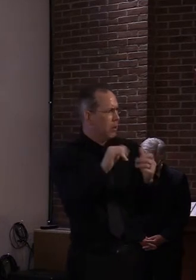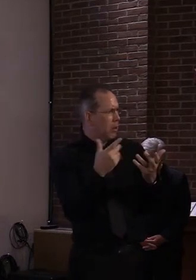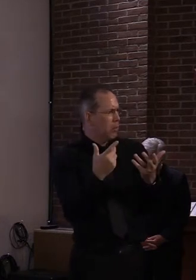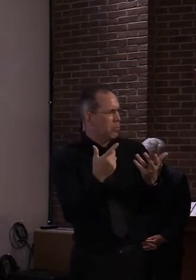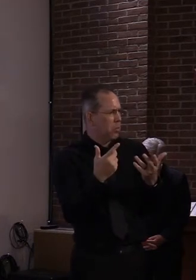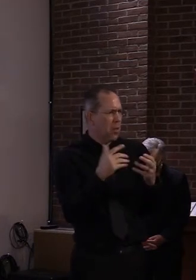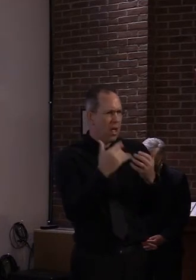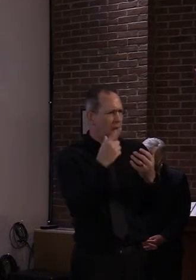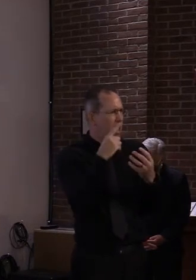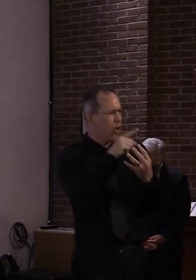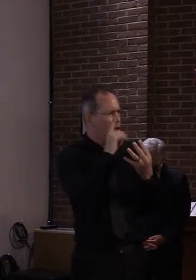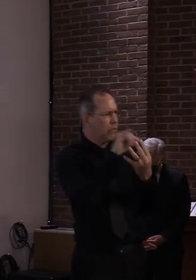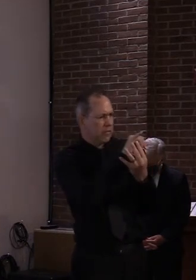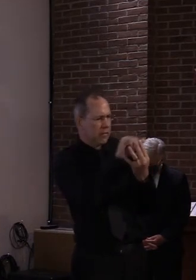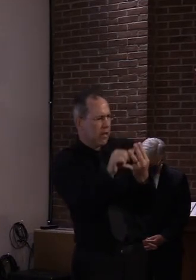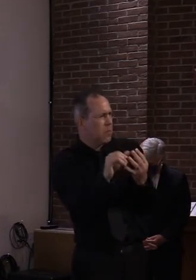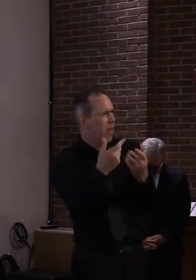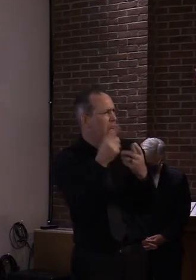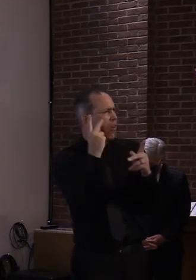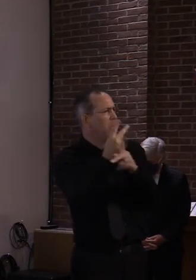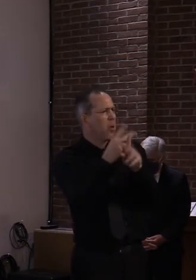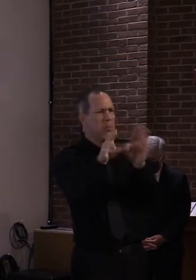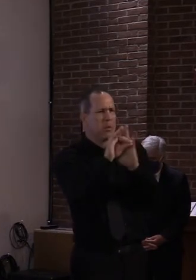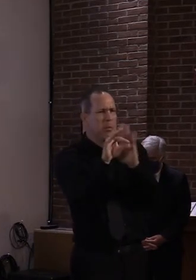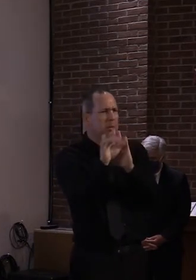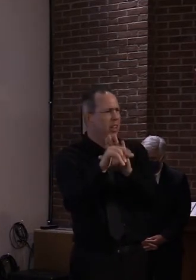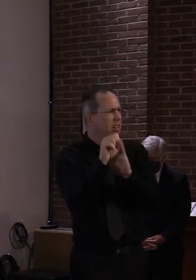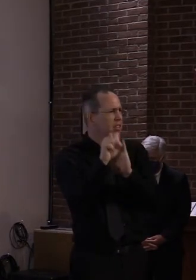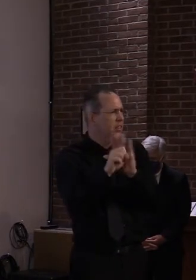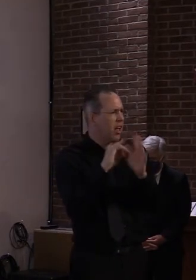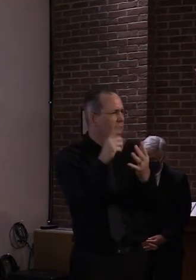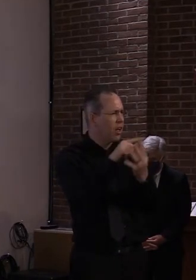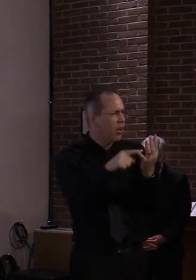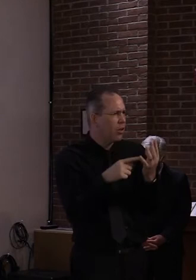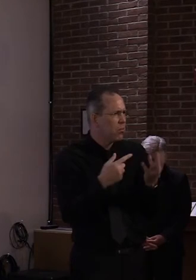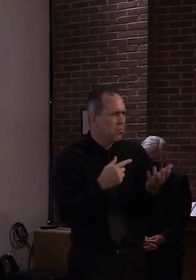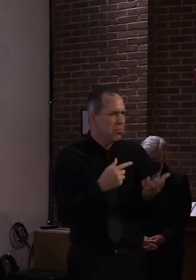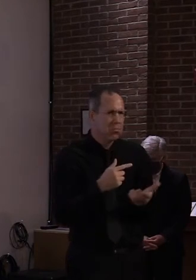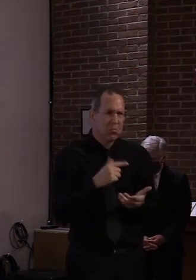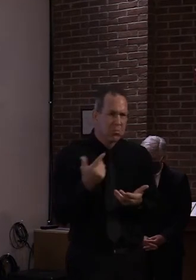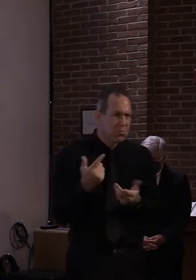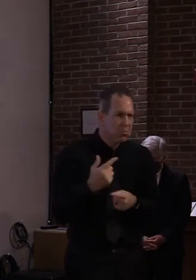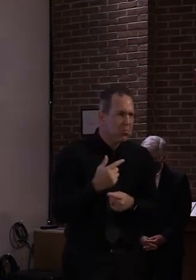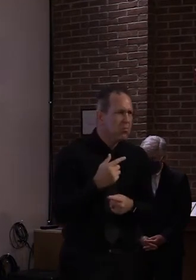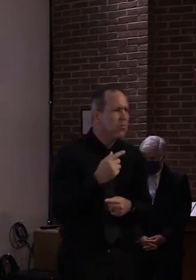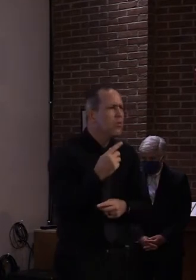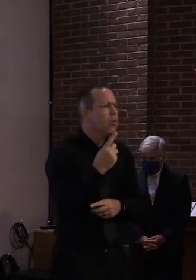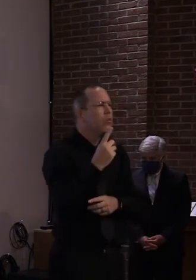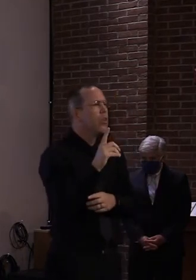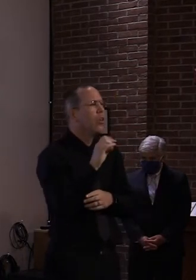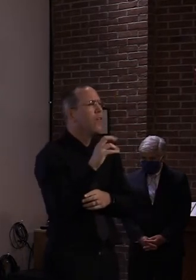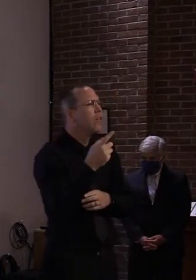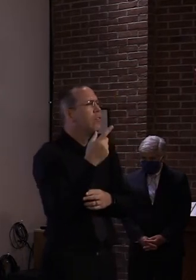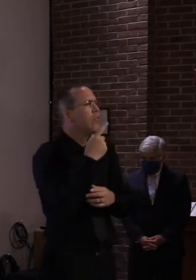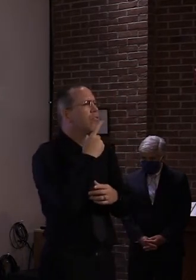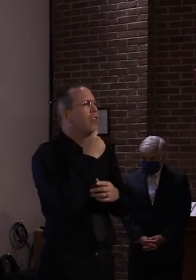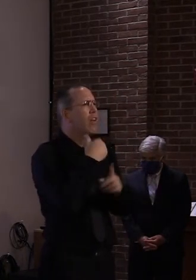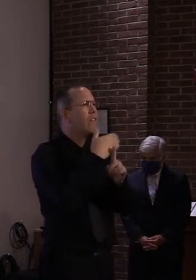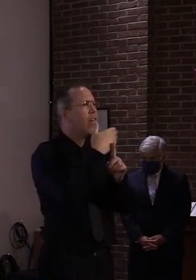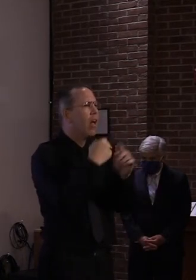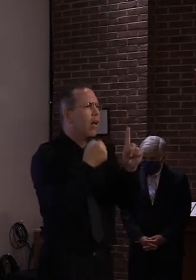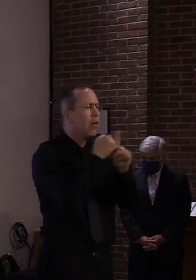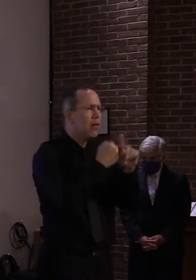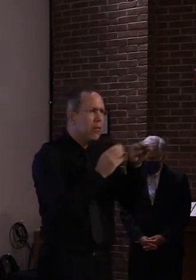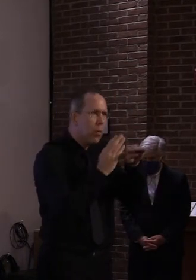that would happen that would really give you cause for concern as you started to see new cases in who knows what conditions? I